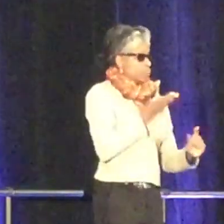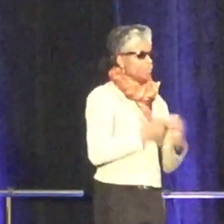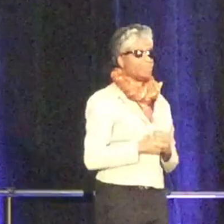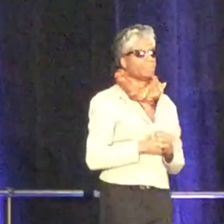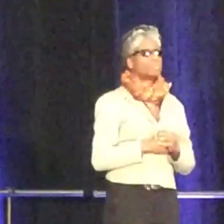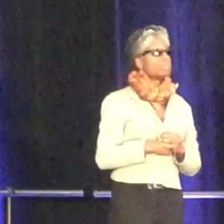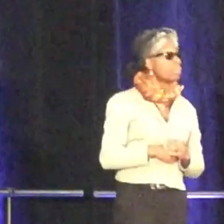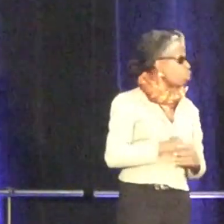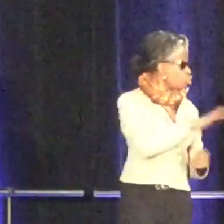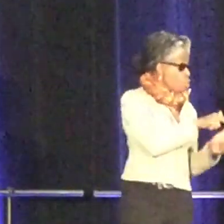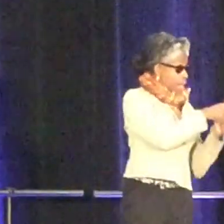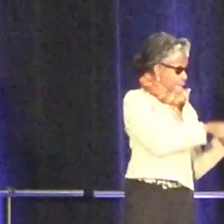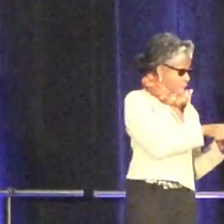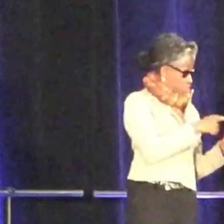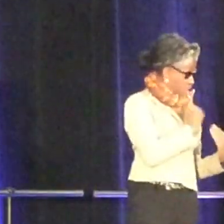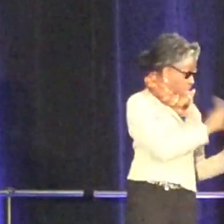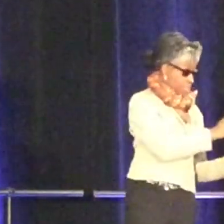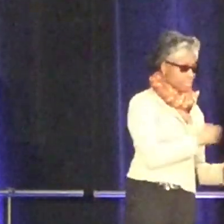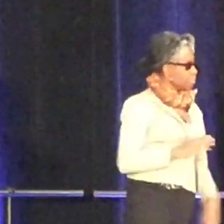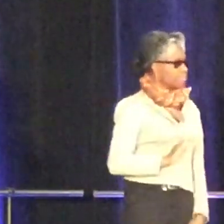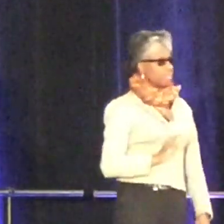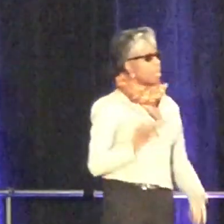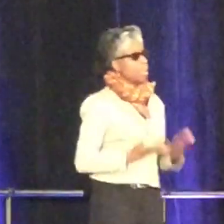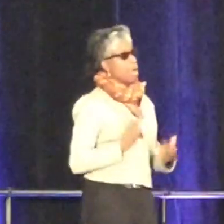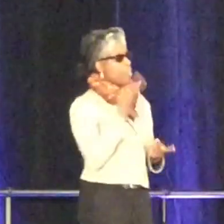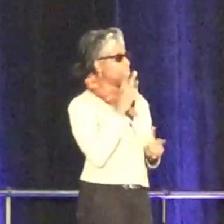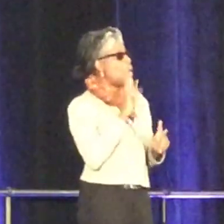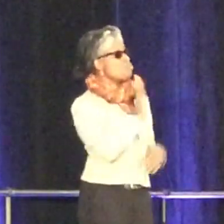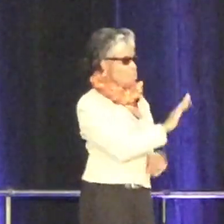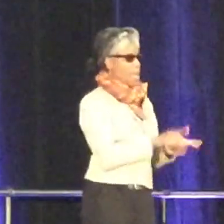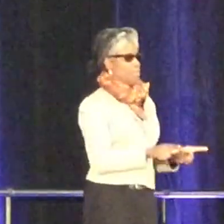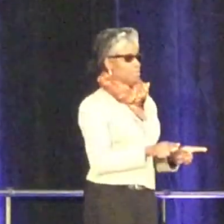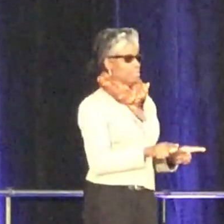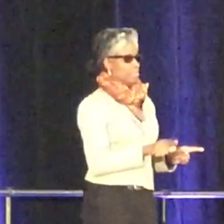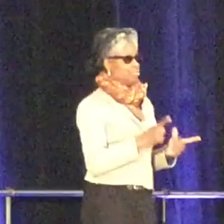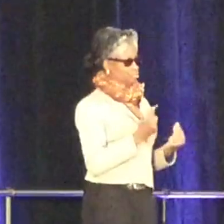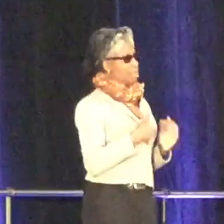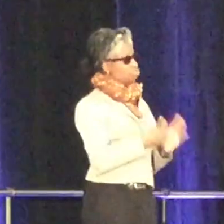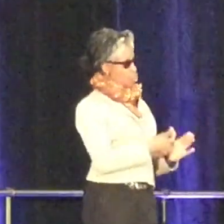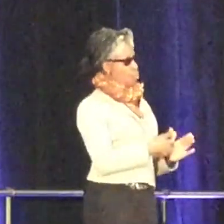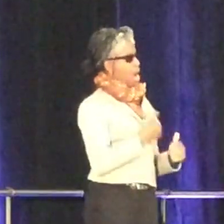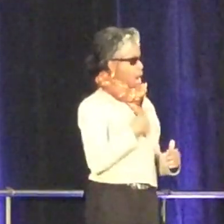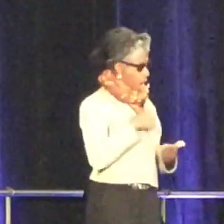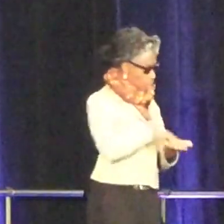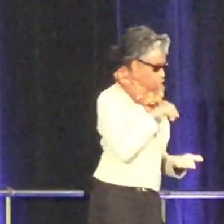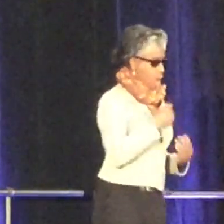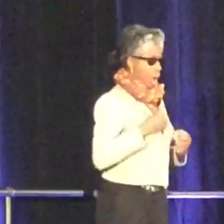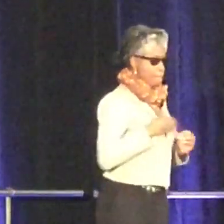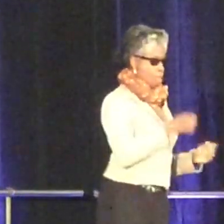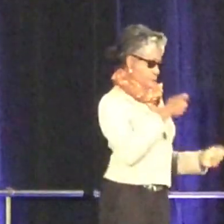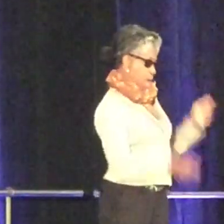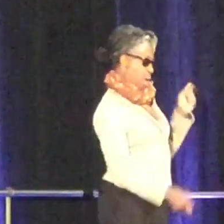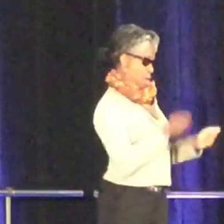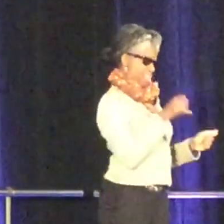are linguistically misunderstood. And I'm going to show you by how I teach you. That's how we validate and affirm. We're going to